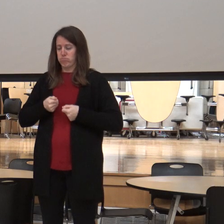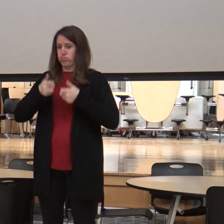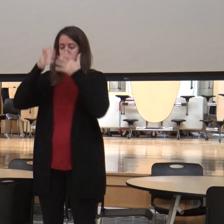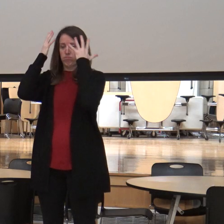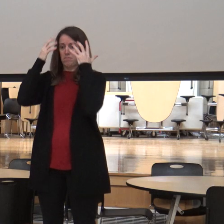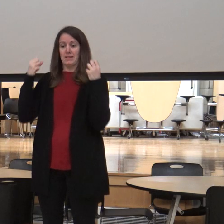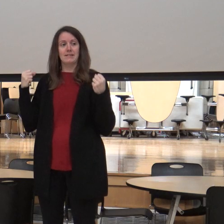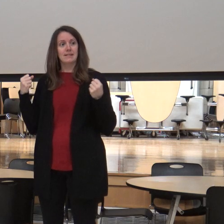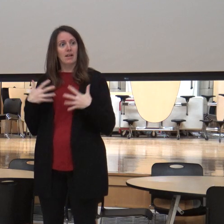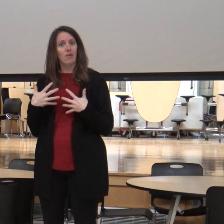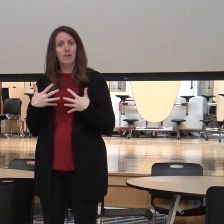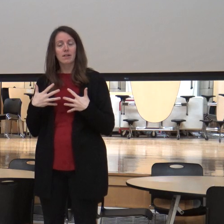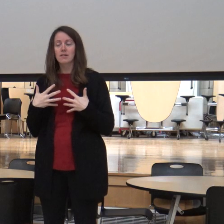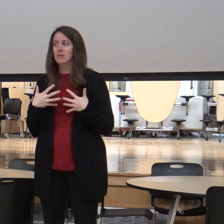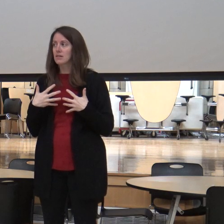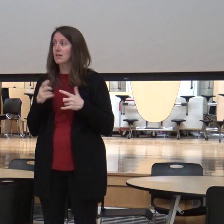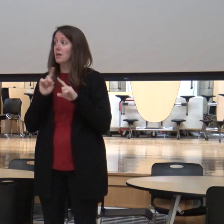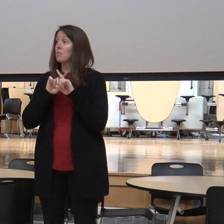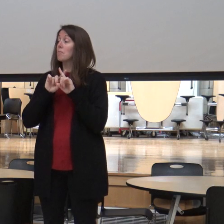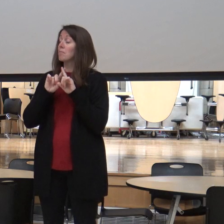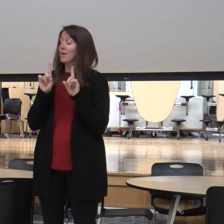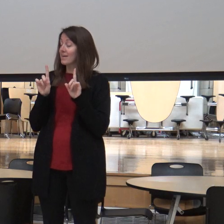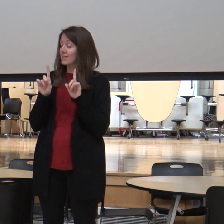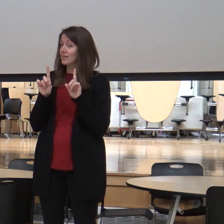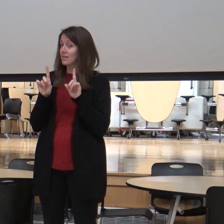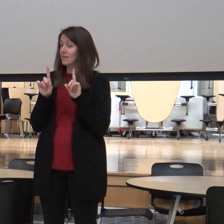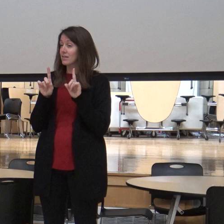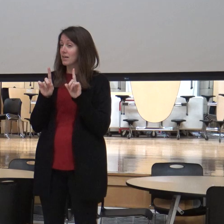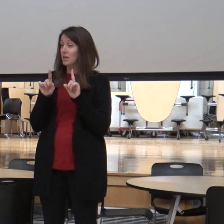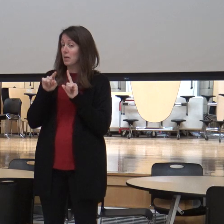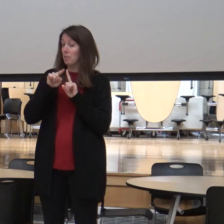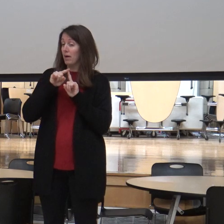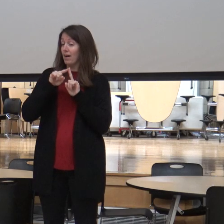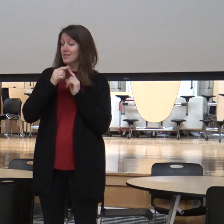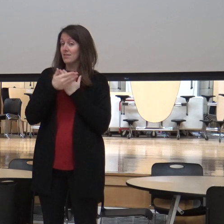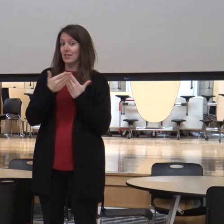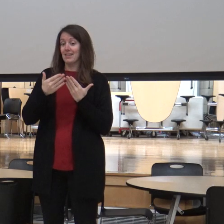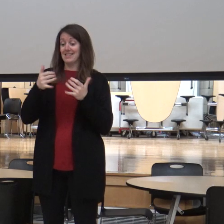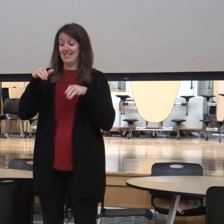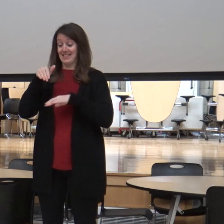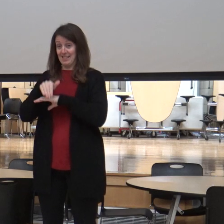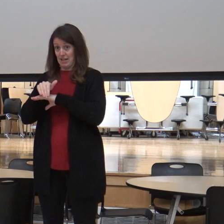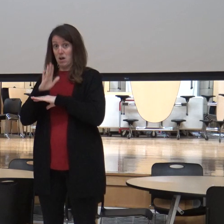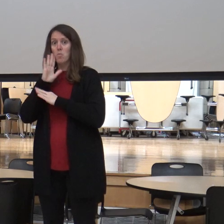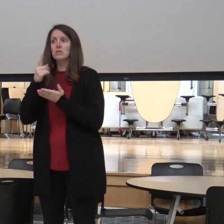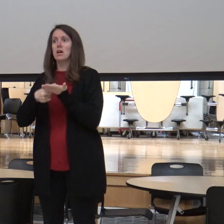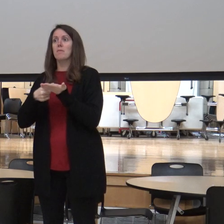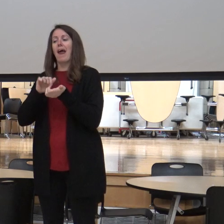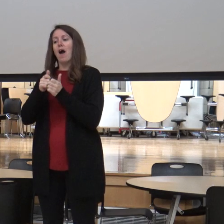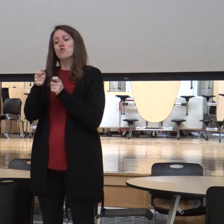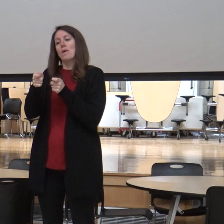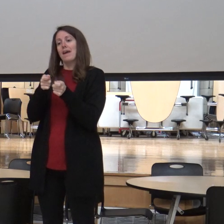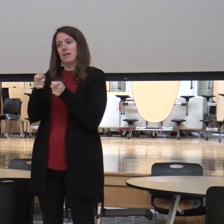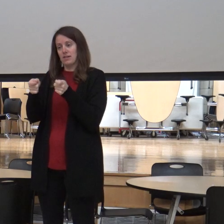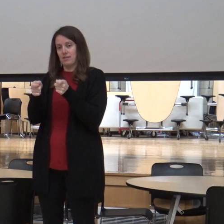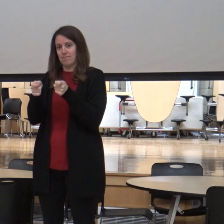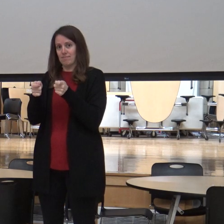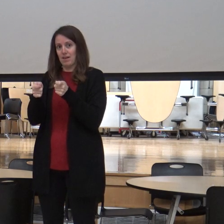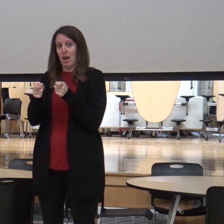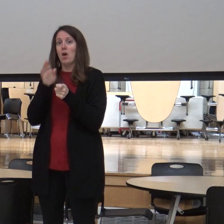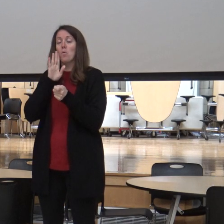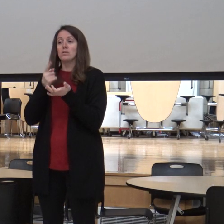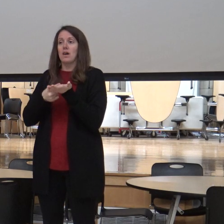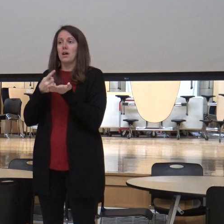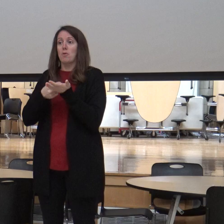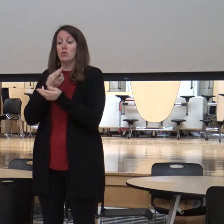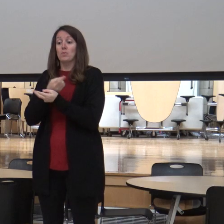can be scary. But the good thing is, we're going to talk tonight about how we handle that, and there's resources available 24